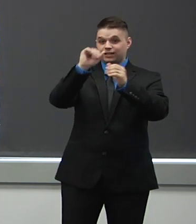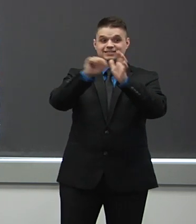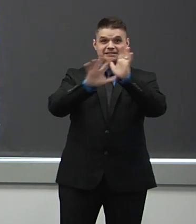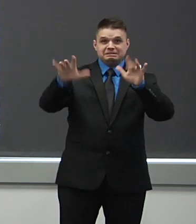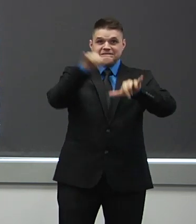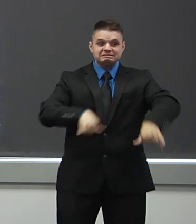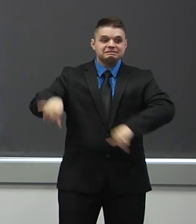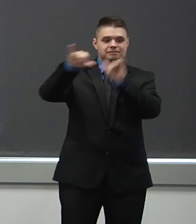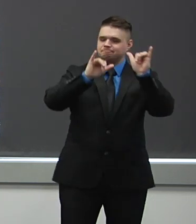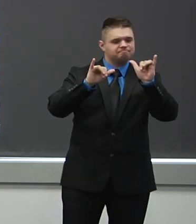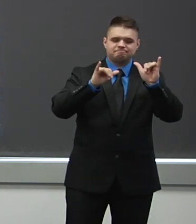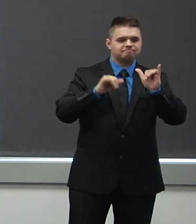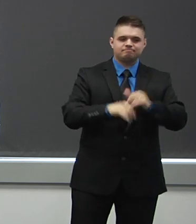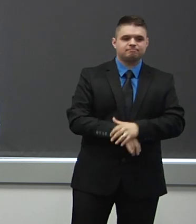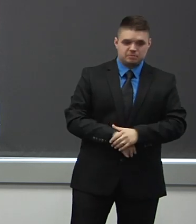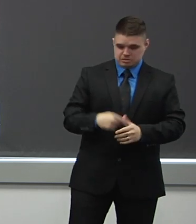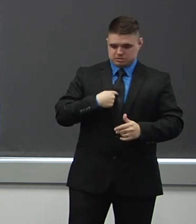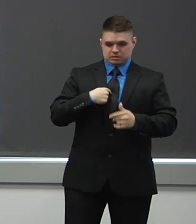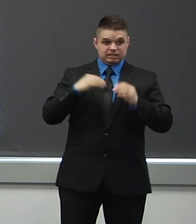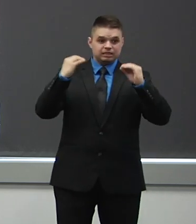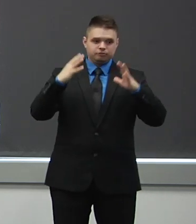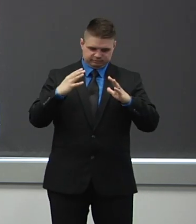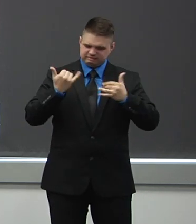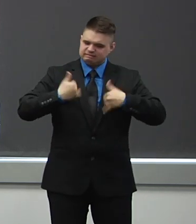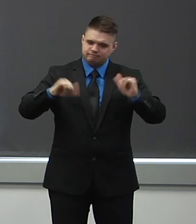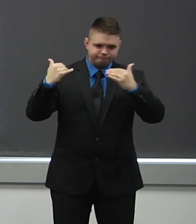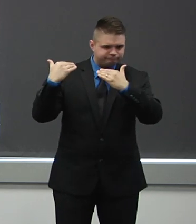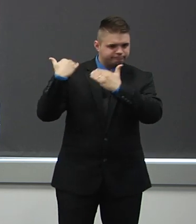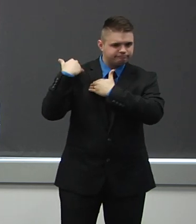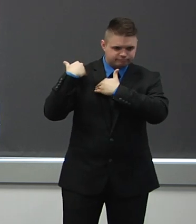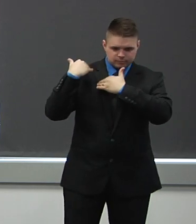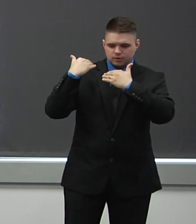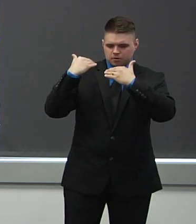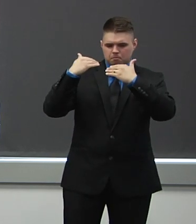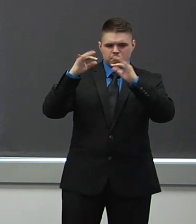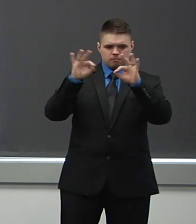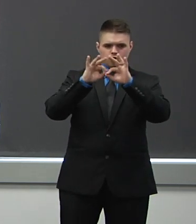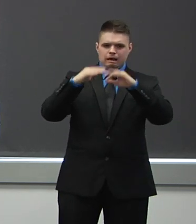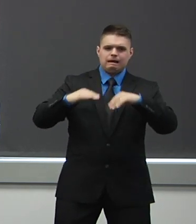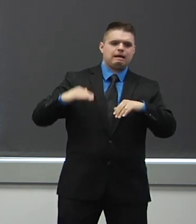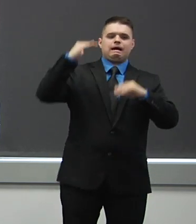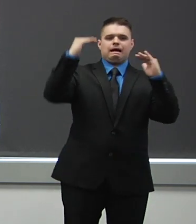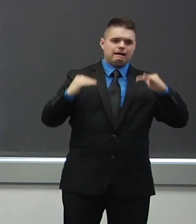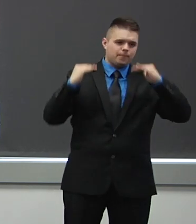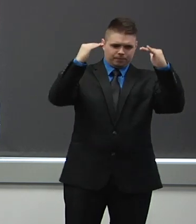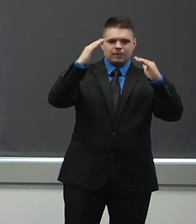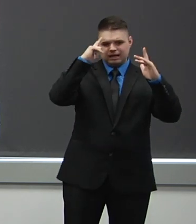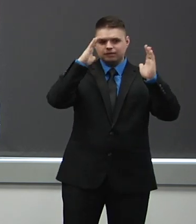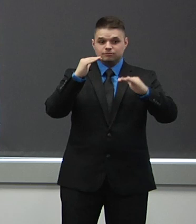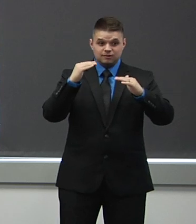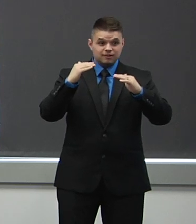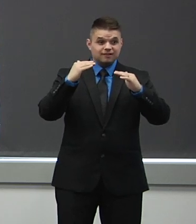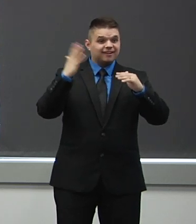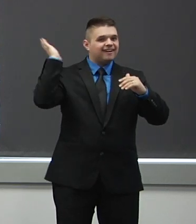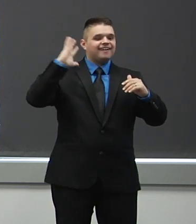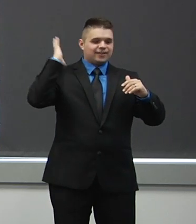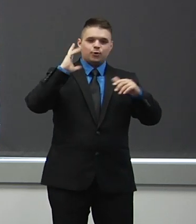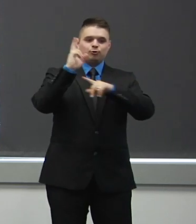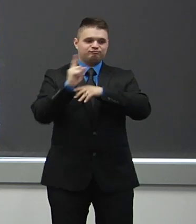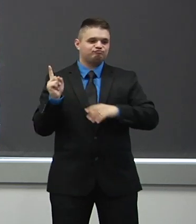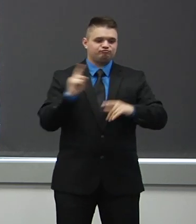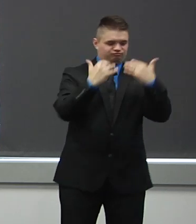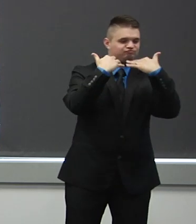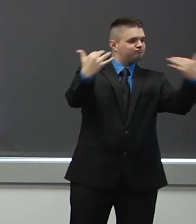are continuing to hold themselves to that high standard that they had when they were in front of the classroom and doing in-person education on a